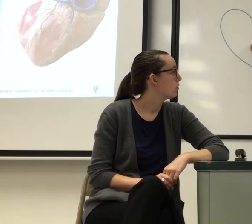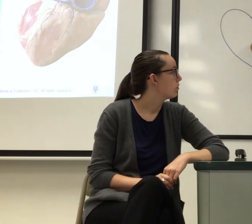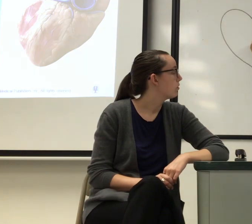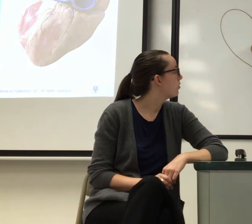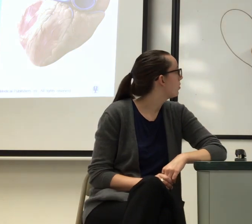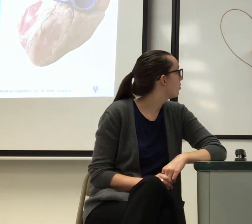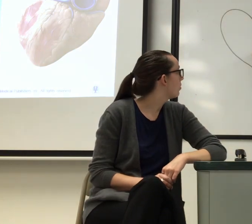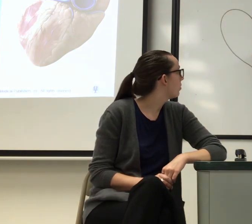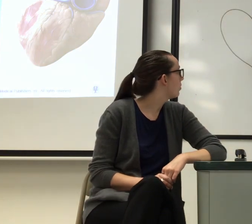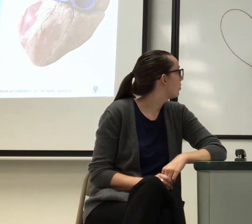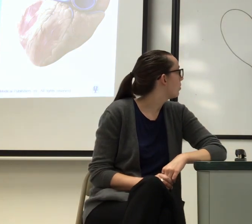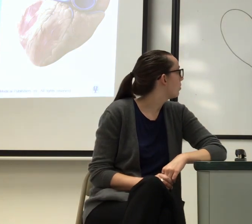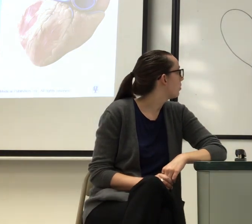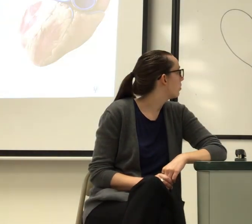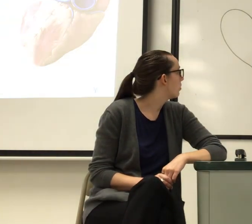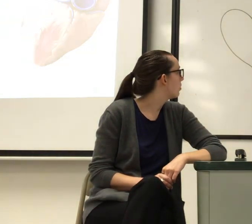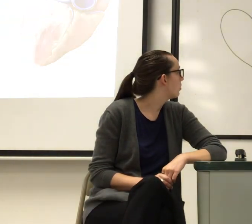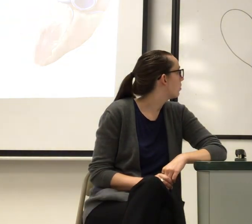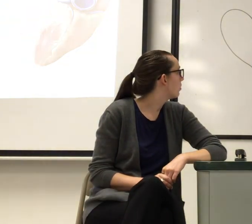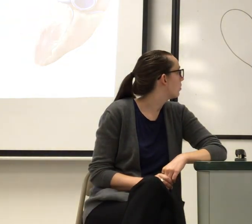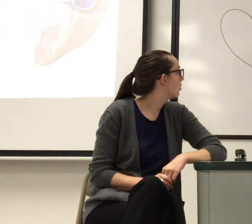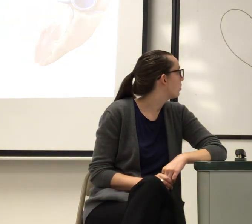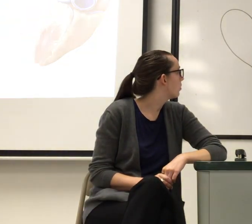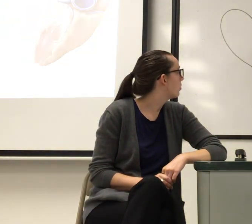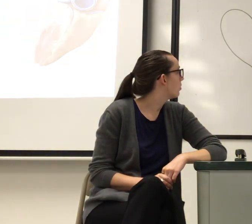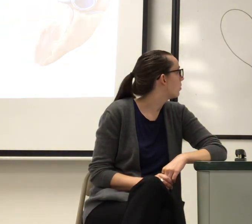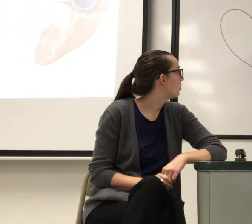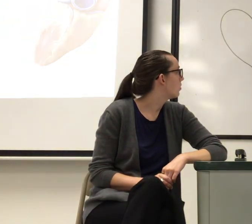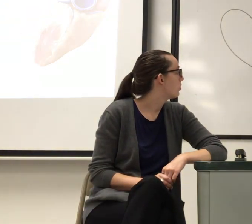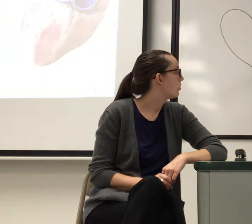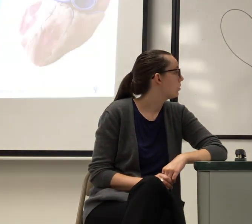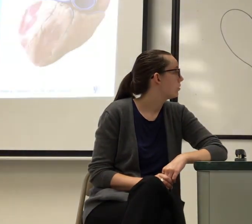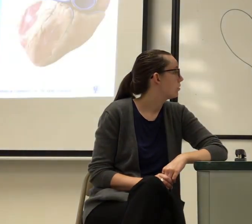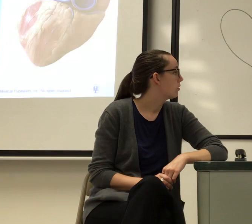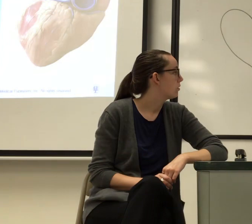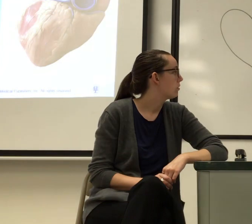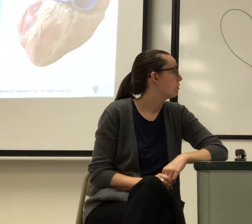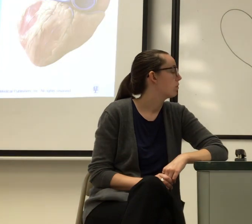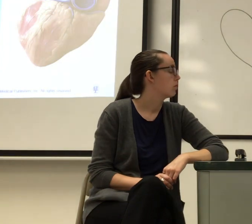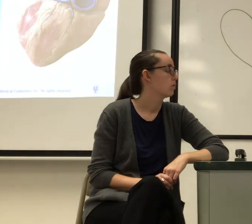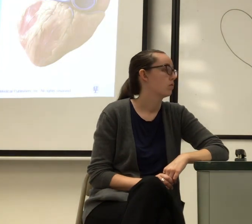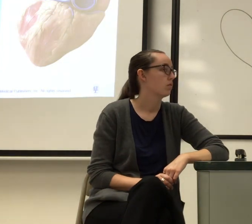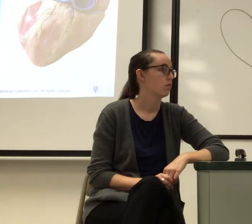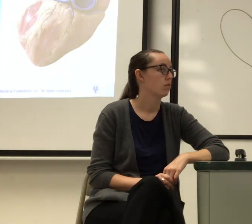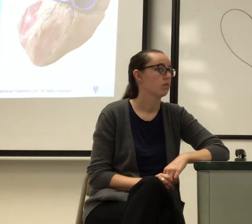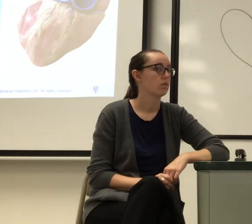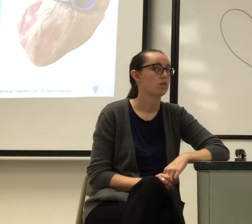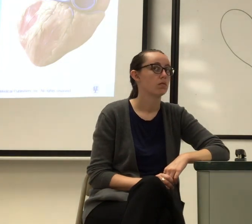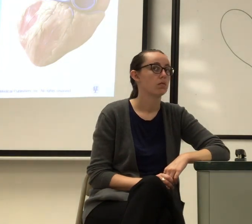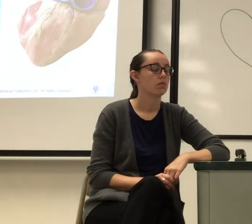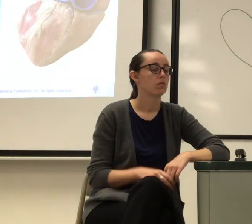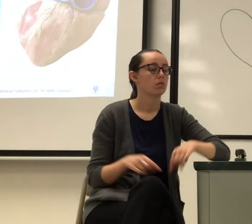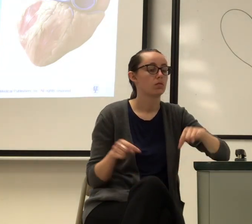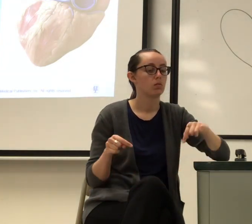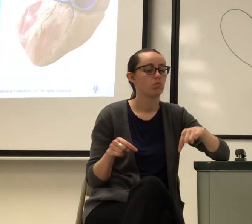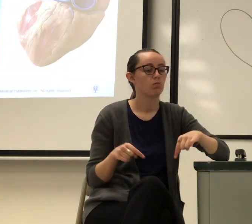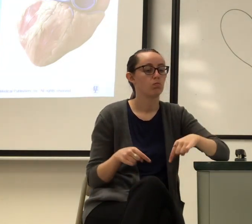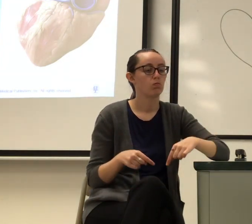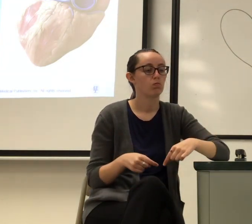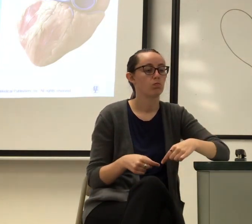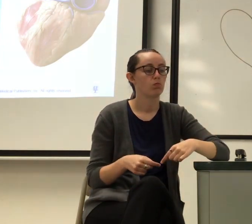back. So here's the one in the back, dotted line. It connects to the front. So from the apex, it goes front to back.